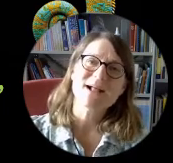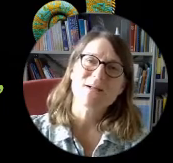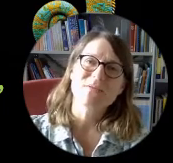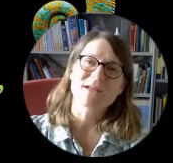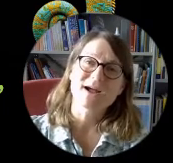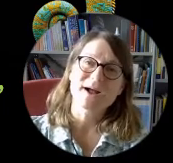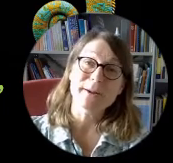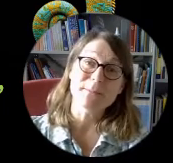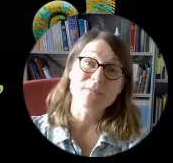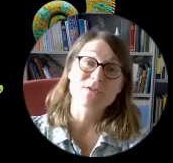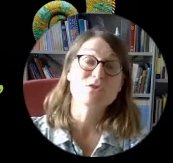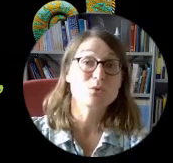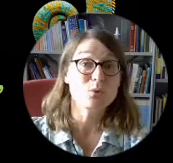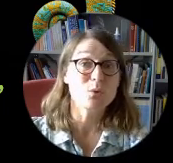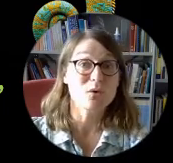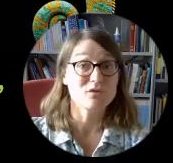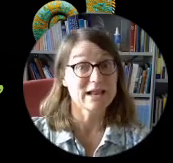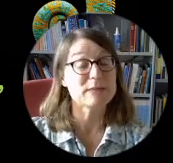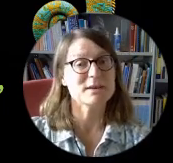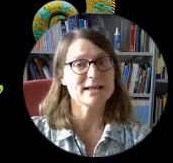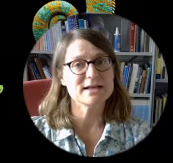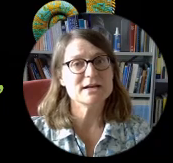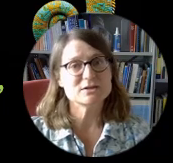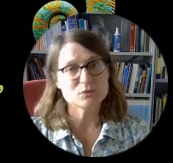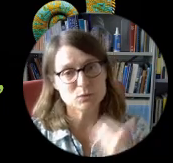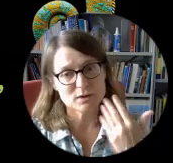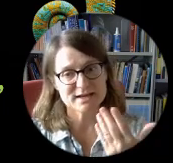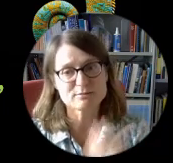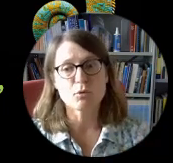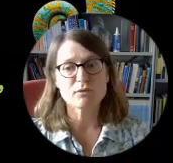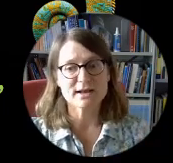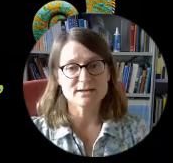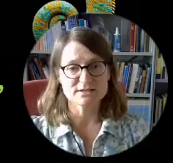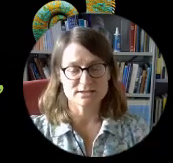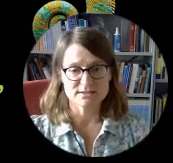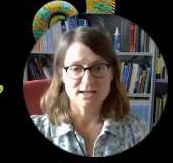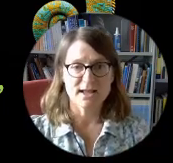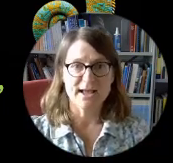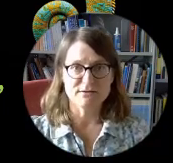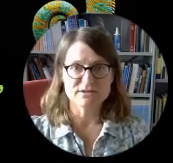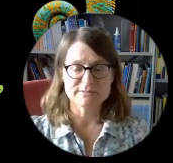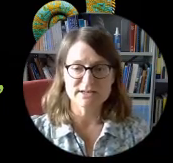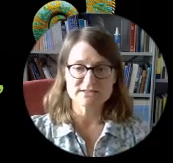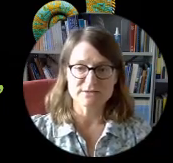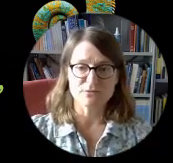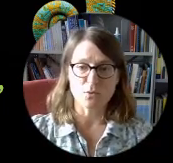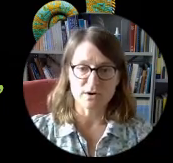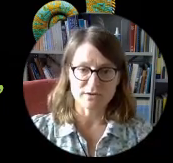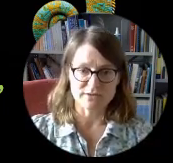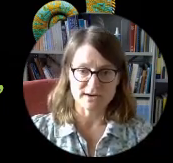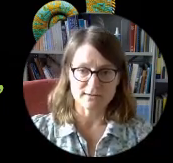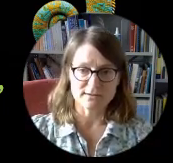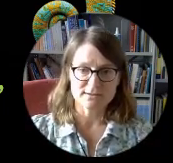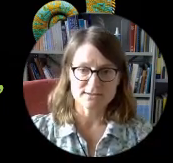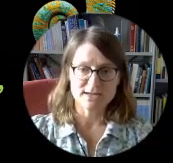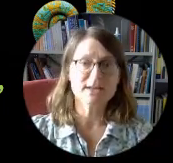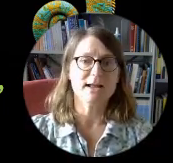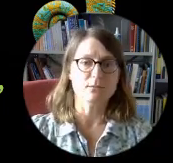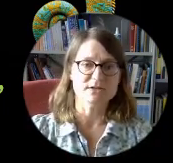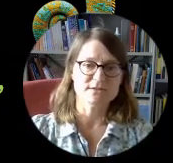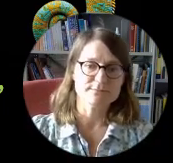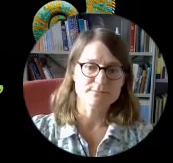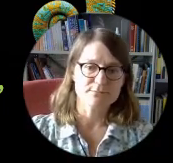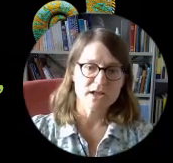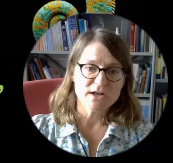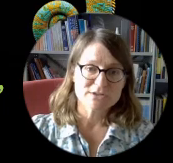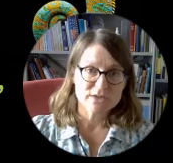using the tool of labeling to get more recognition and visibility for their sign